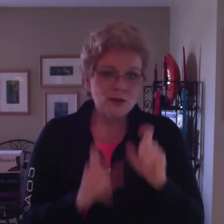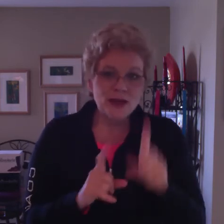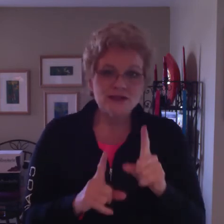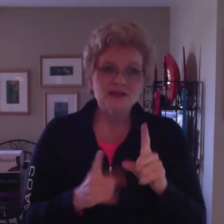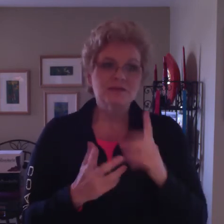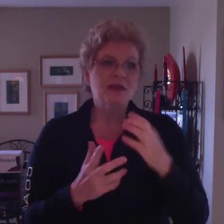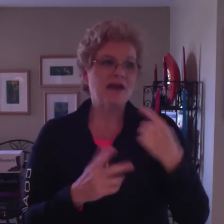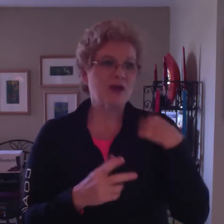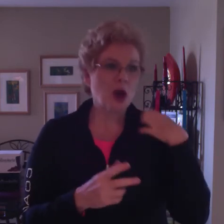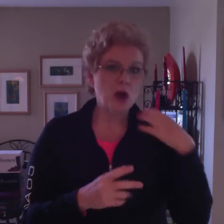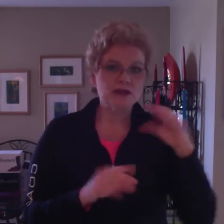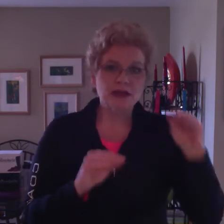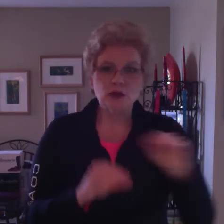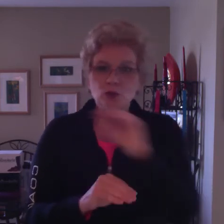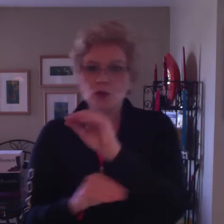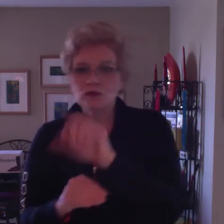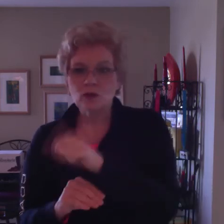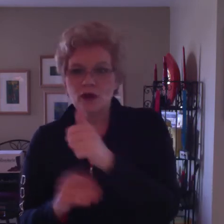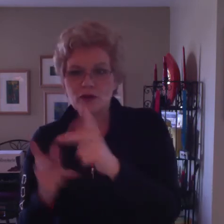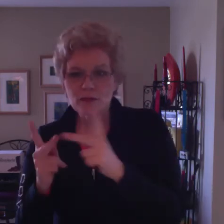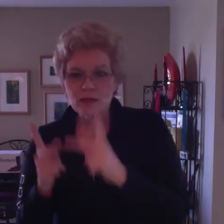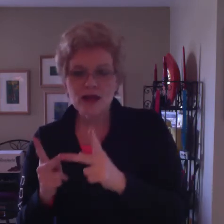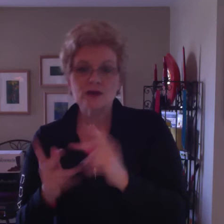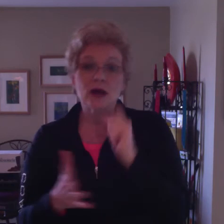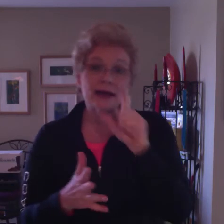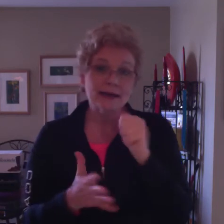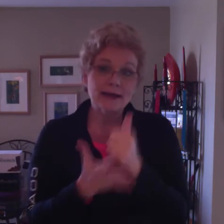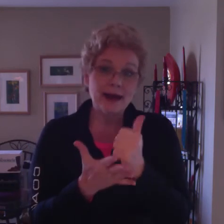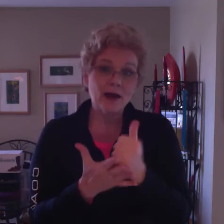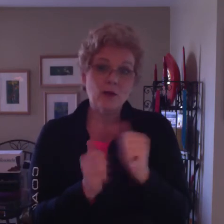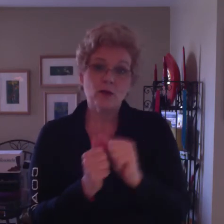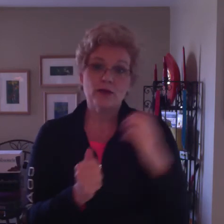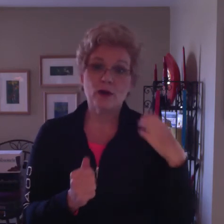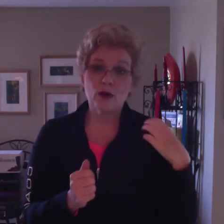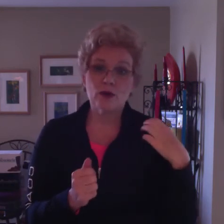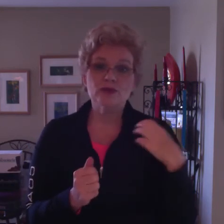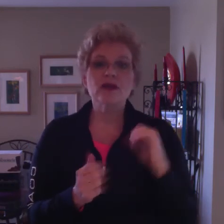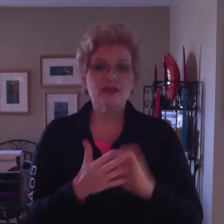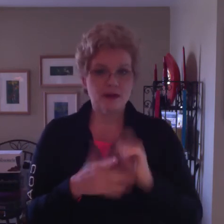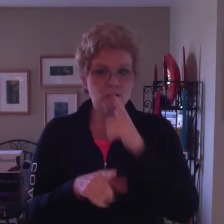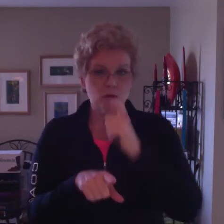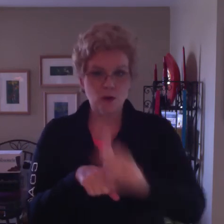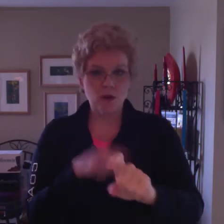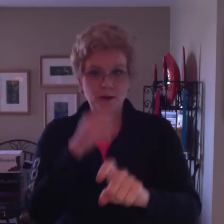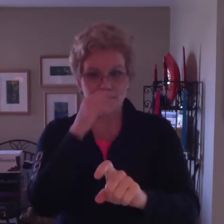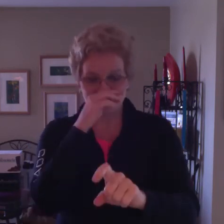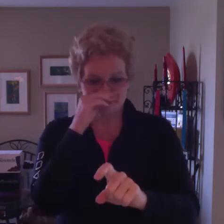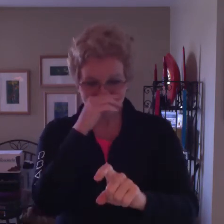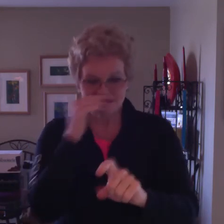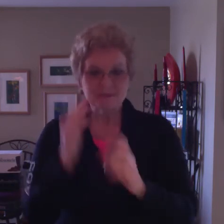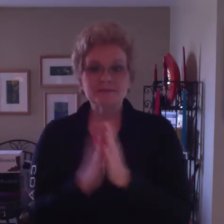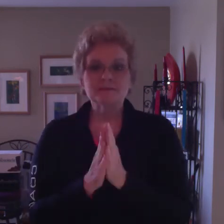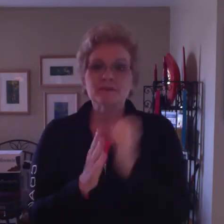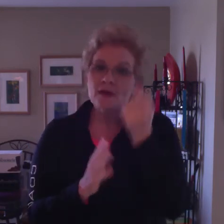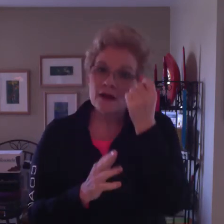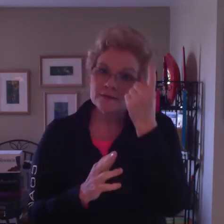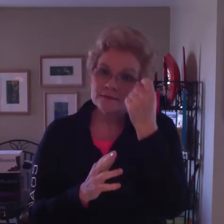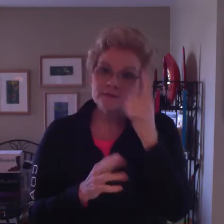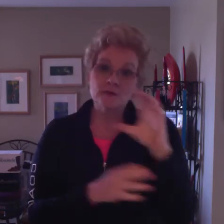coach, if you need help with a coach, that is the place where you call. I want to be very clear when I say Coach Relations has a